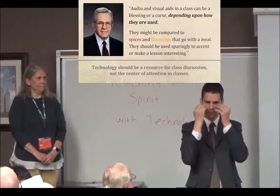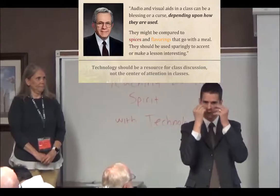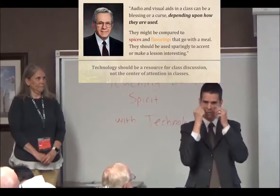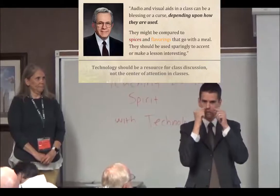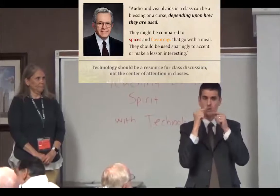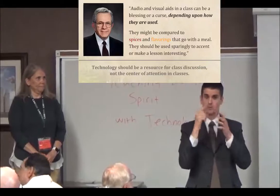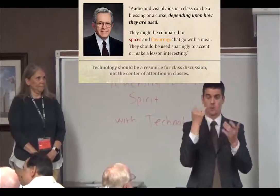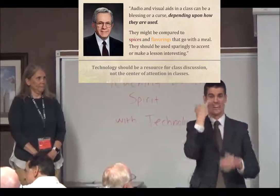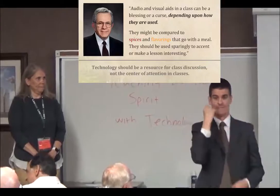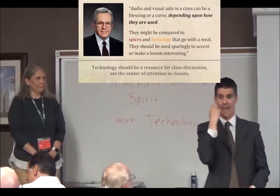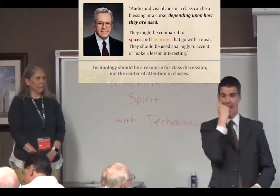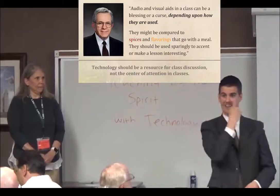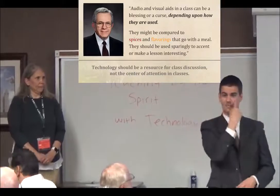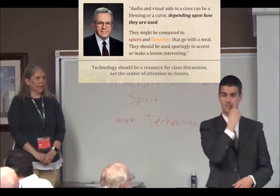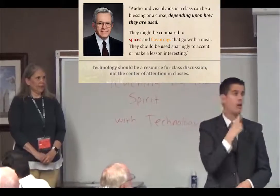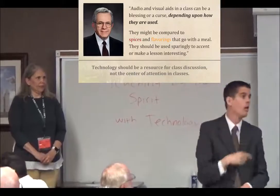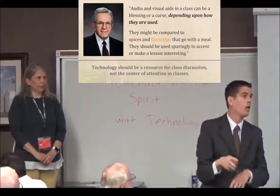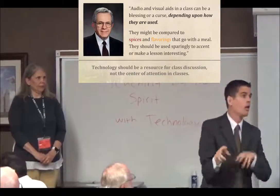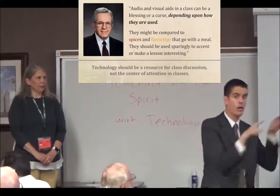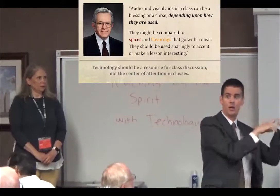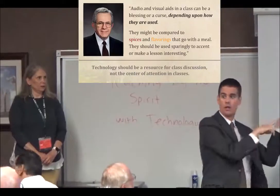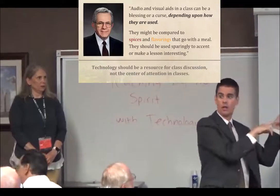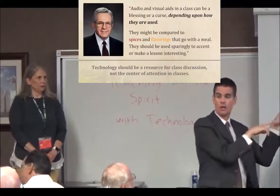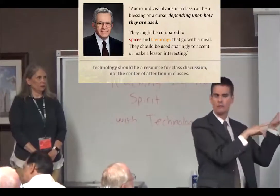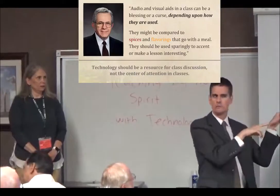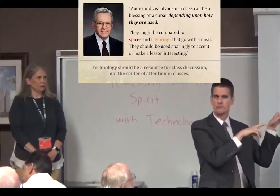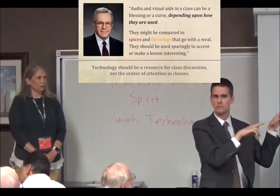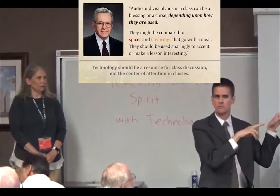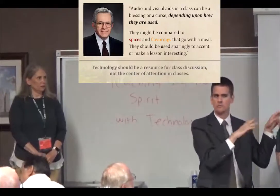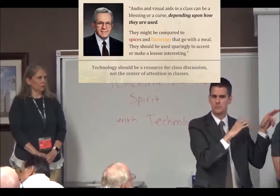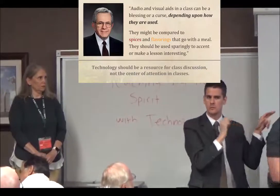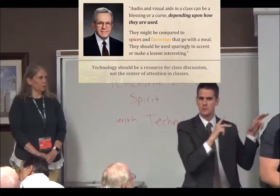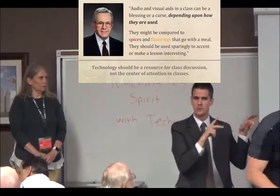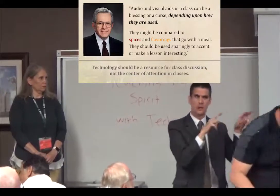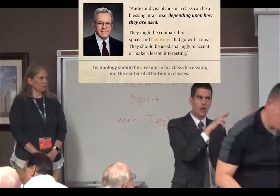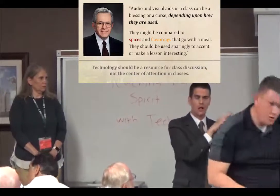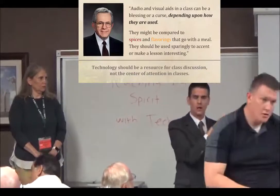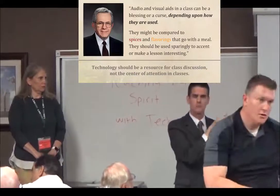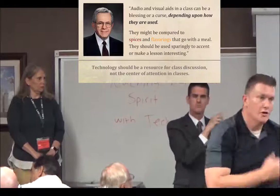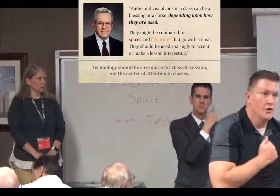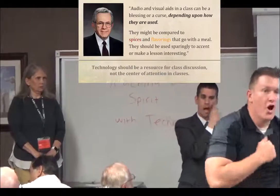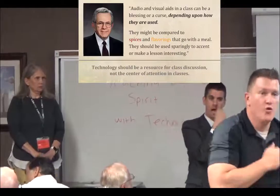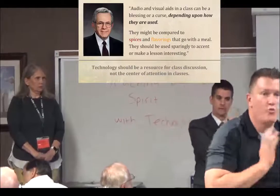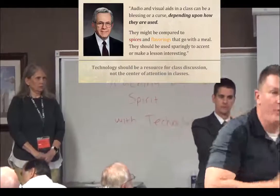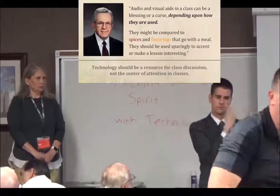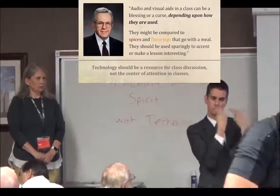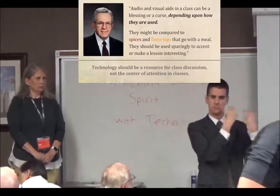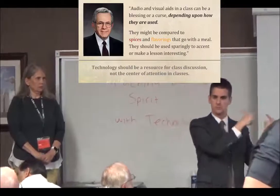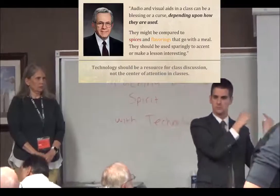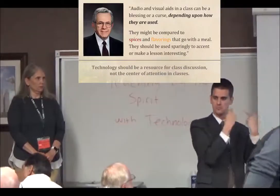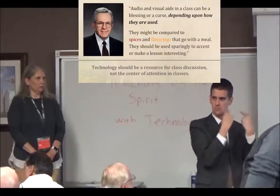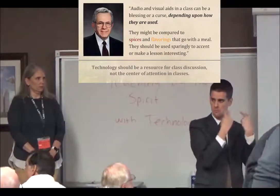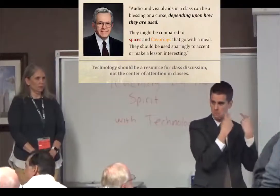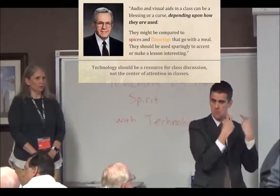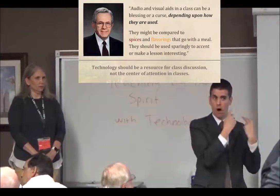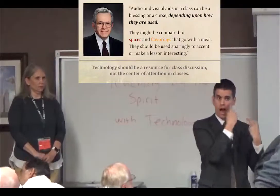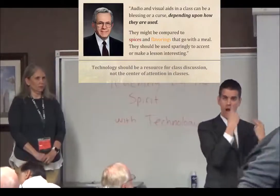Their eyes. If their eyes are distracted and they're looking at the technology, that's letting you know.